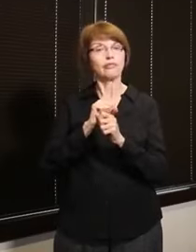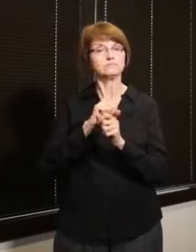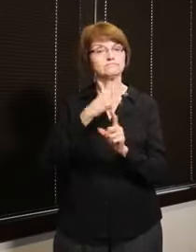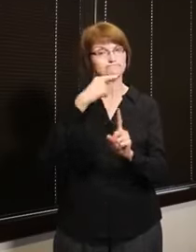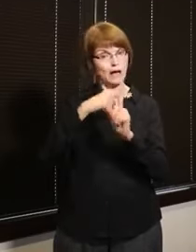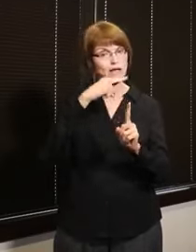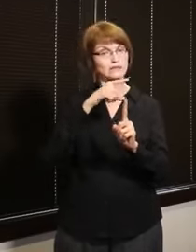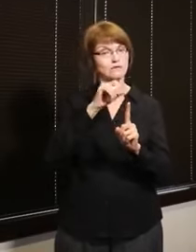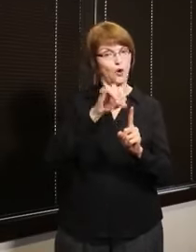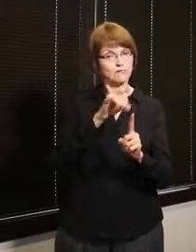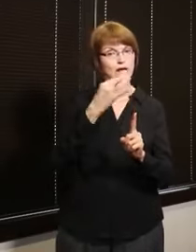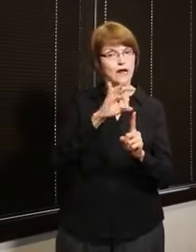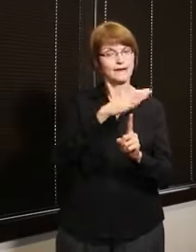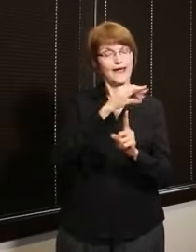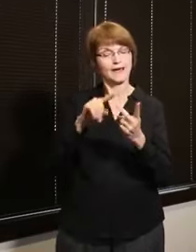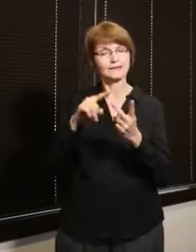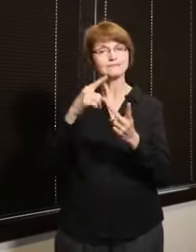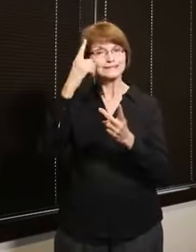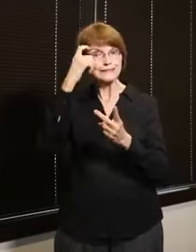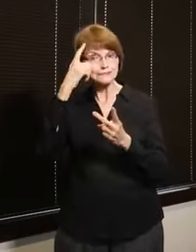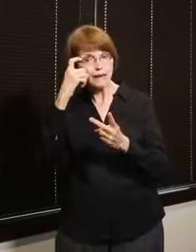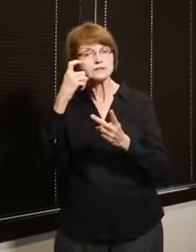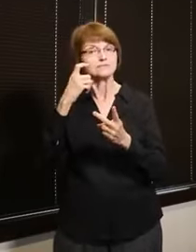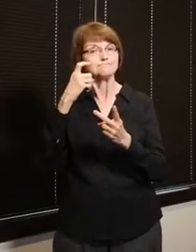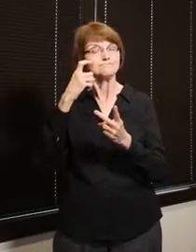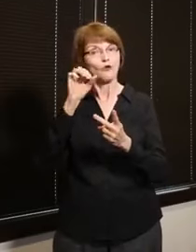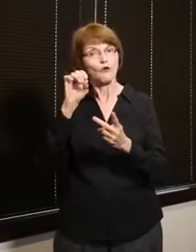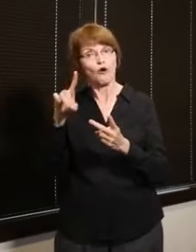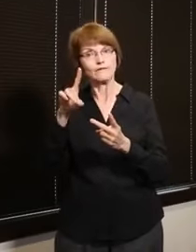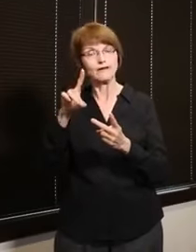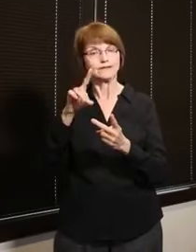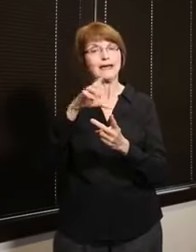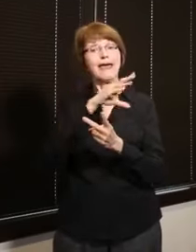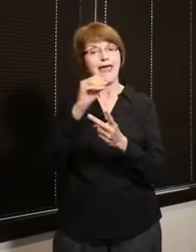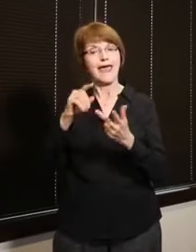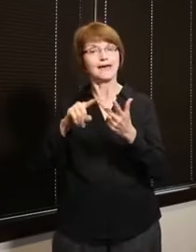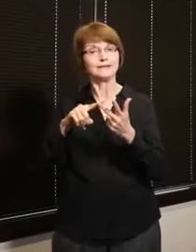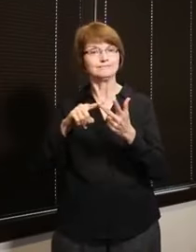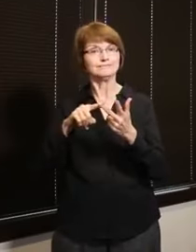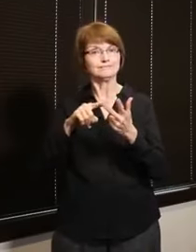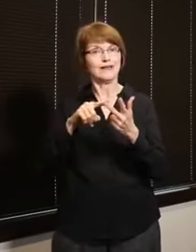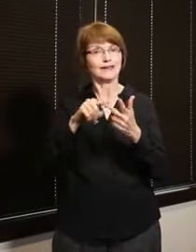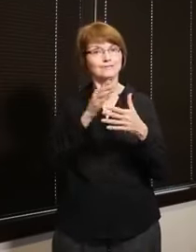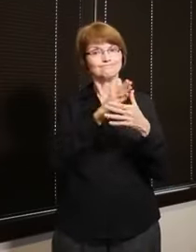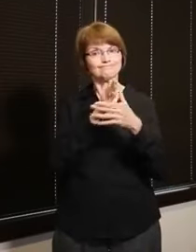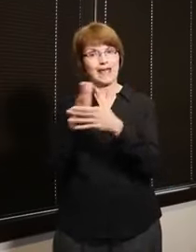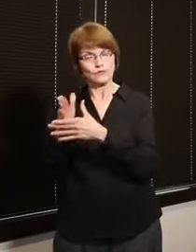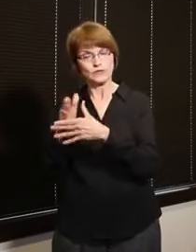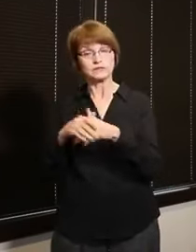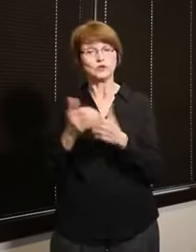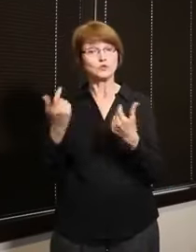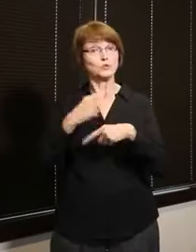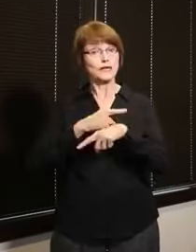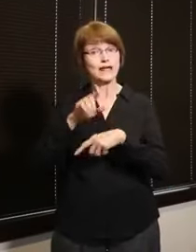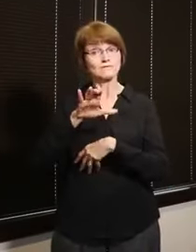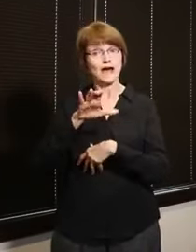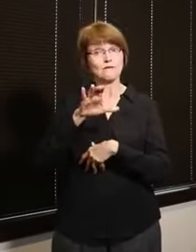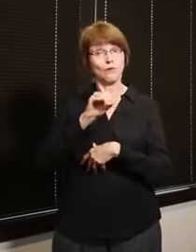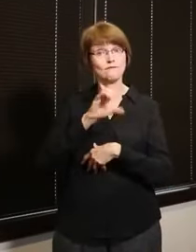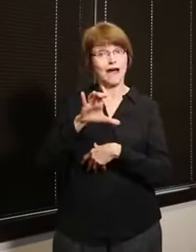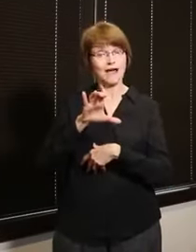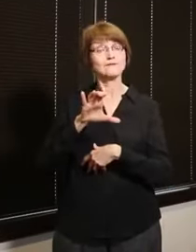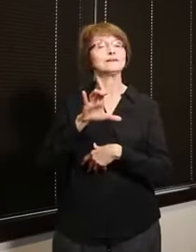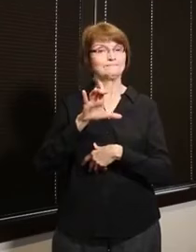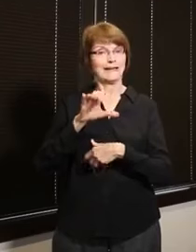COVID patients, as well as the rolling average. So today's rolling average is 505, and that continues to come